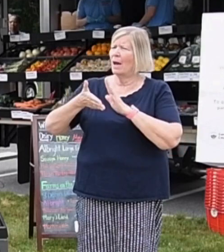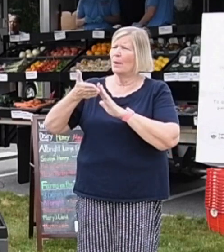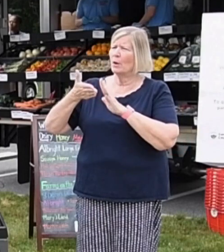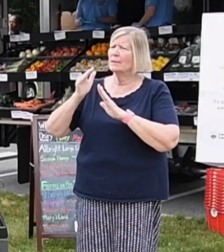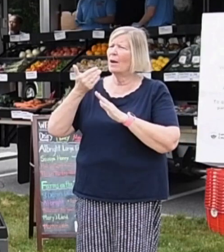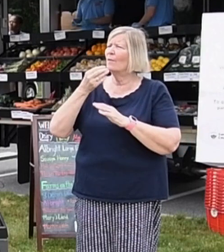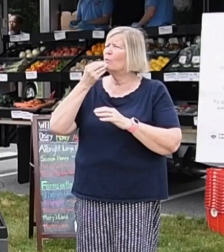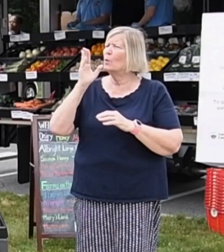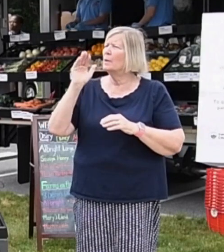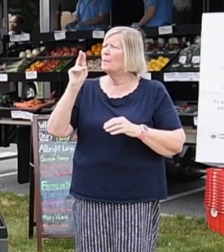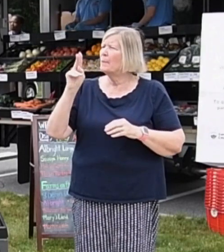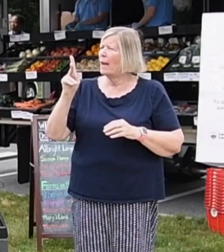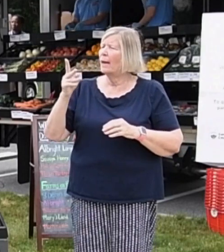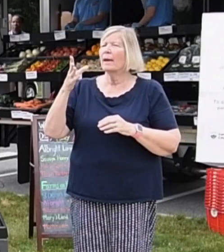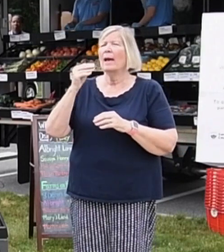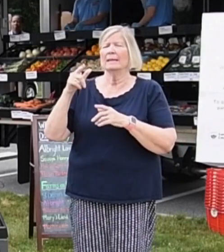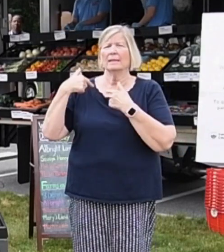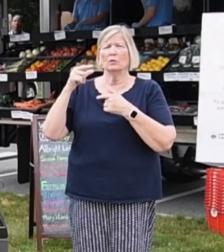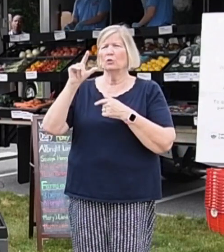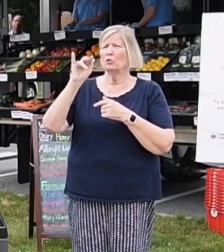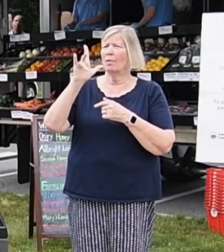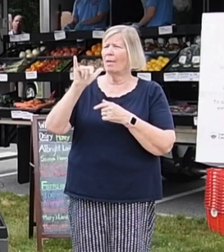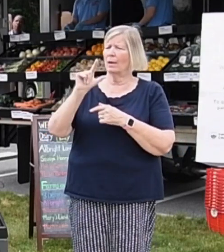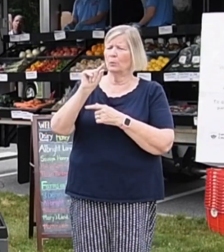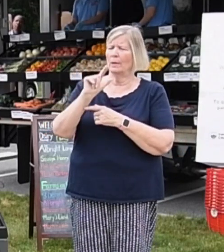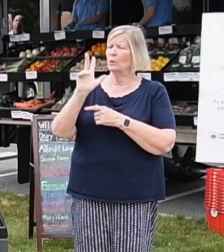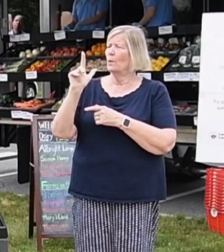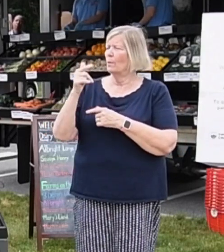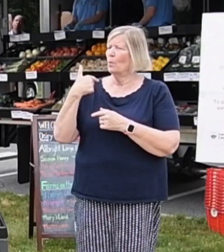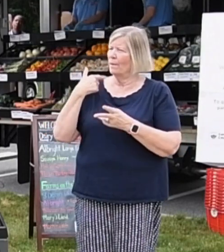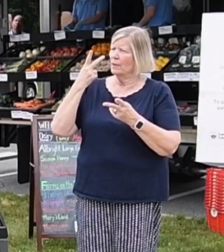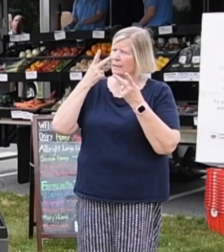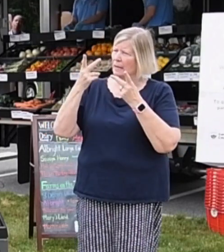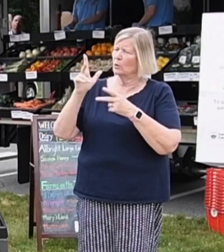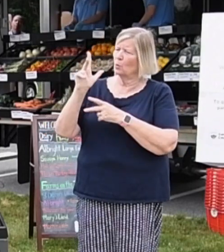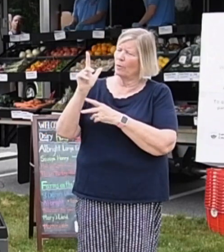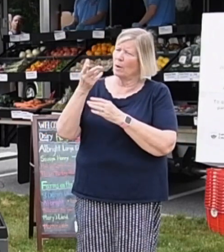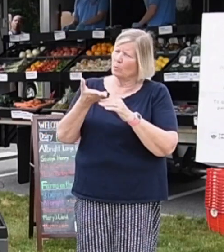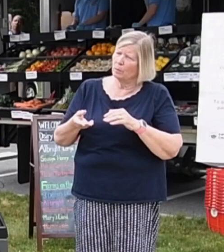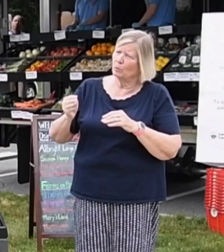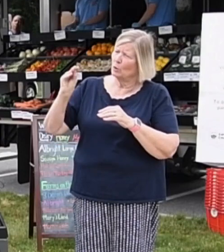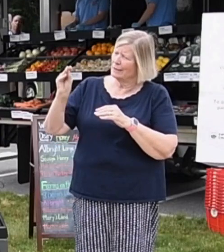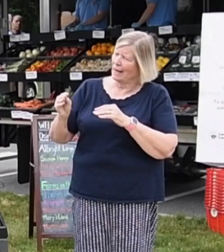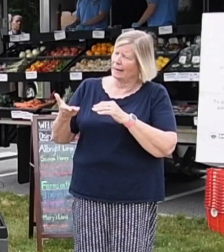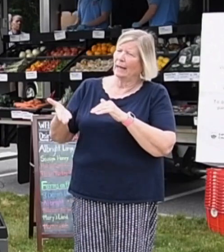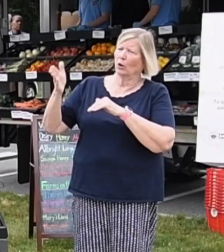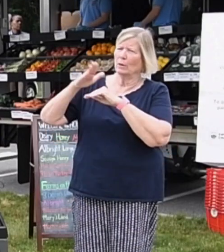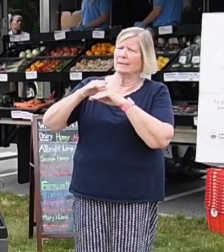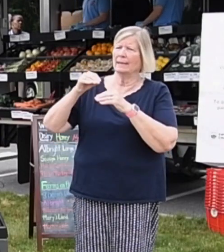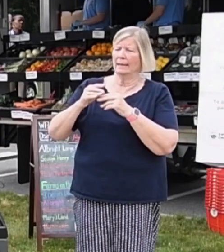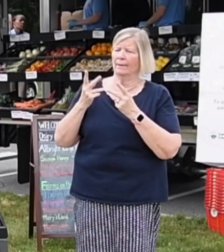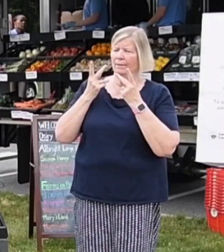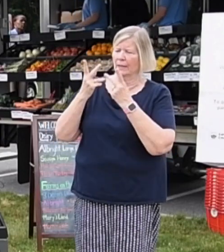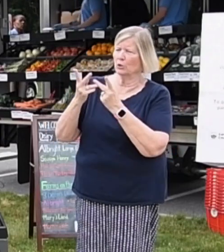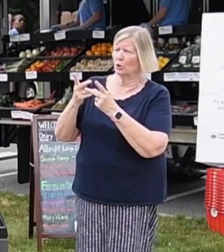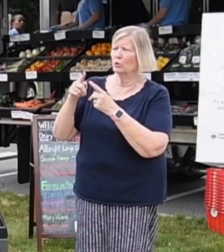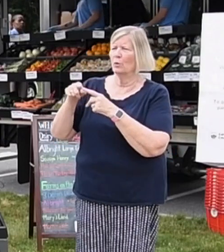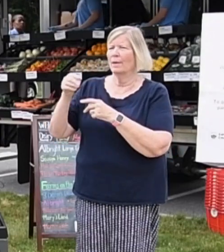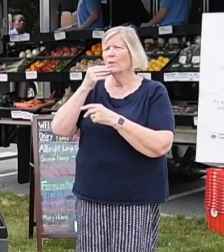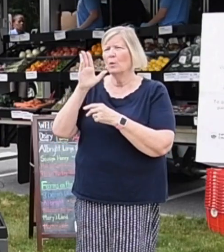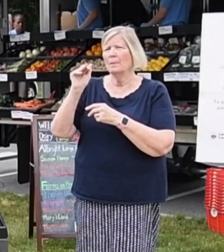County Food Bank, and since July of 2023, we have seen a 23% increase in visitors and